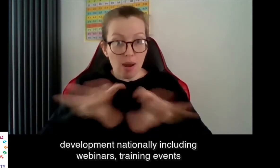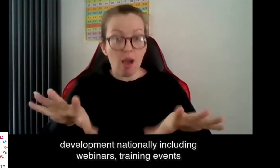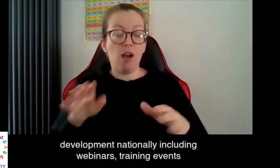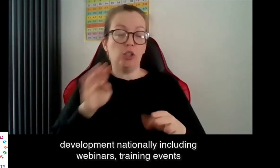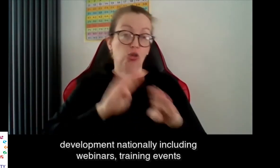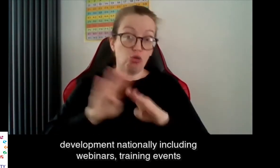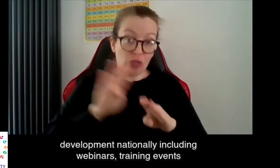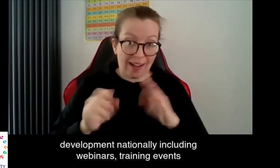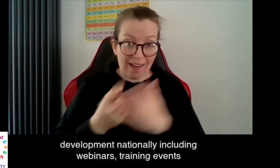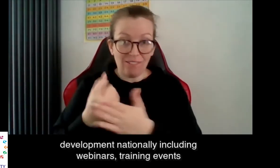training events.